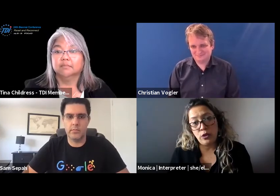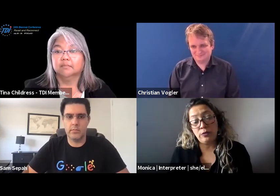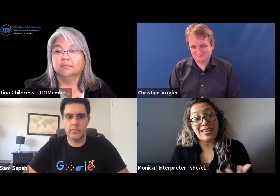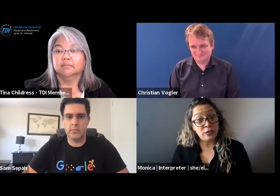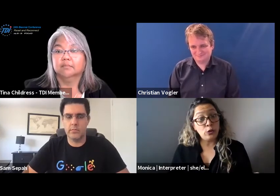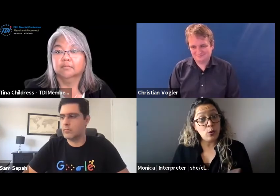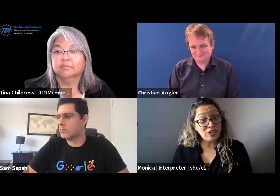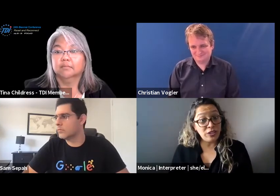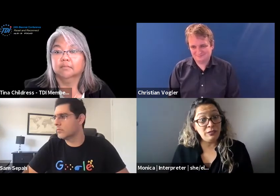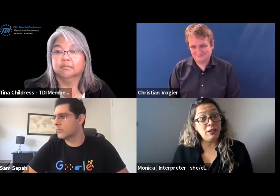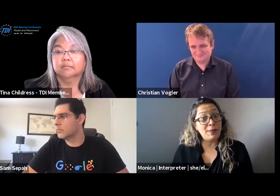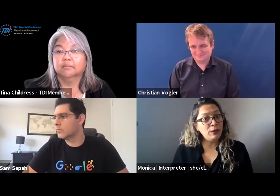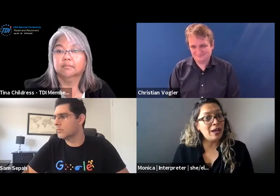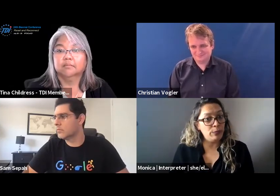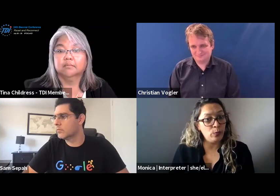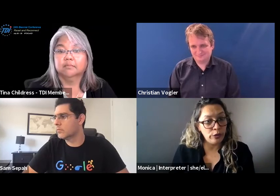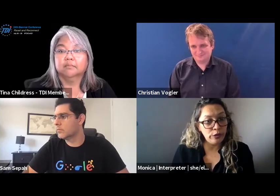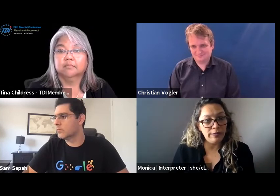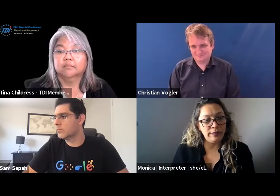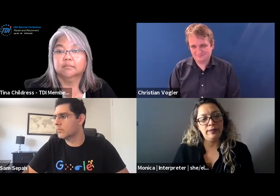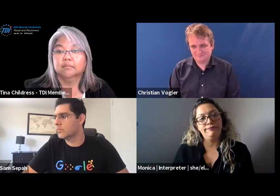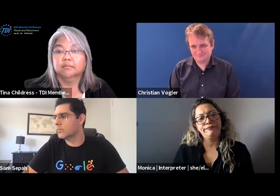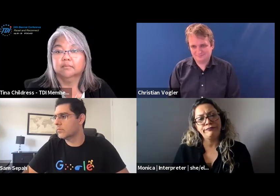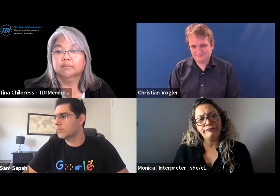So now to answer your question about hybrid work,